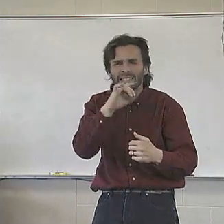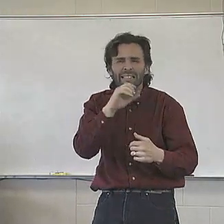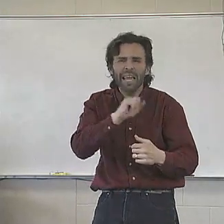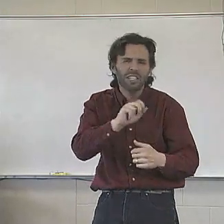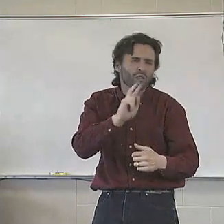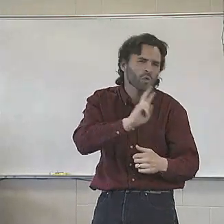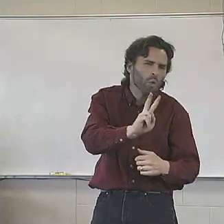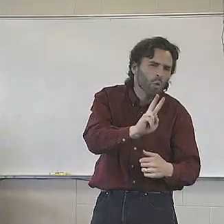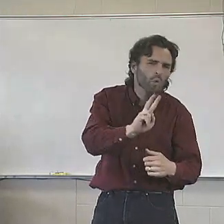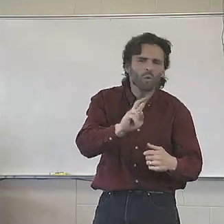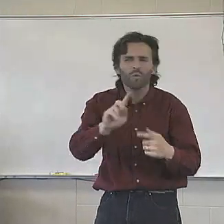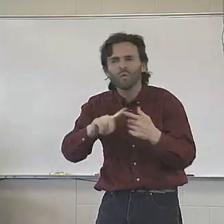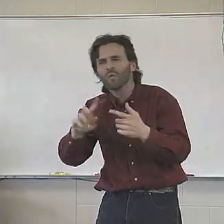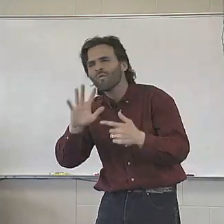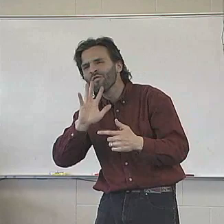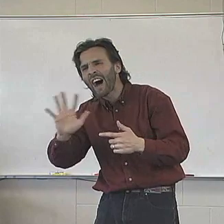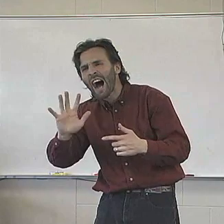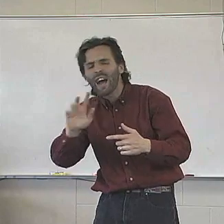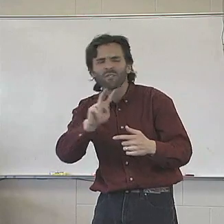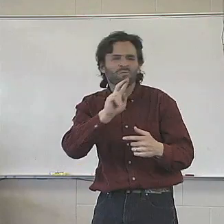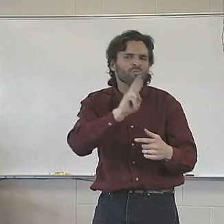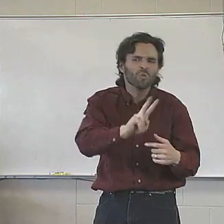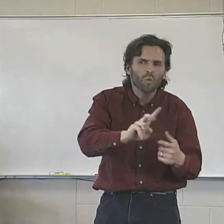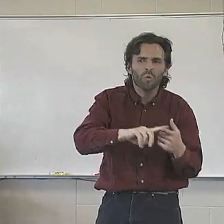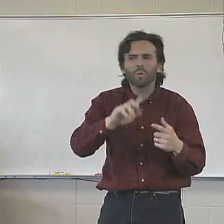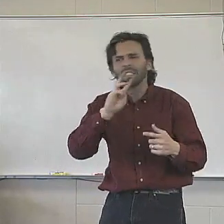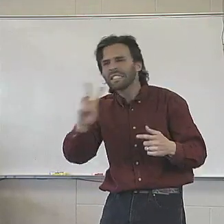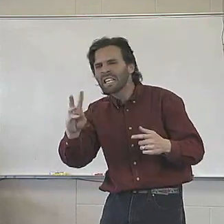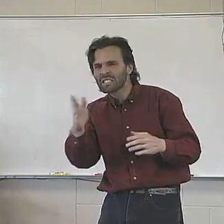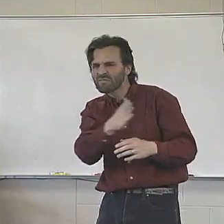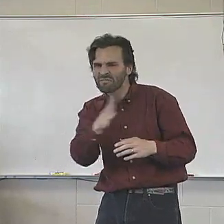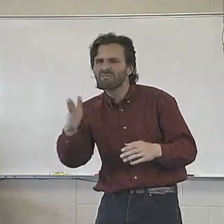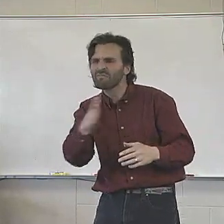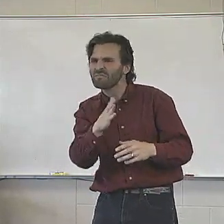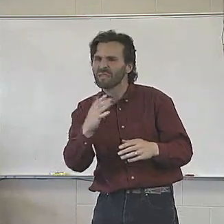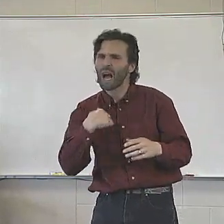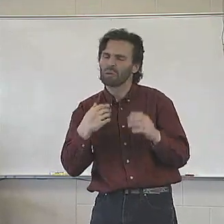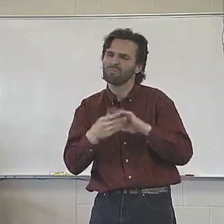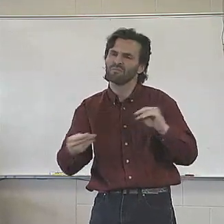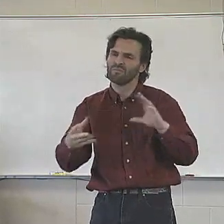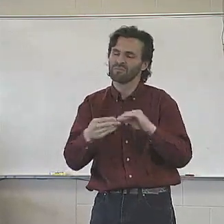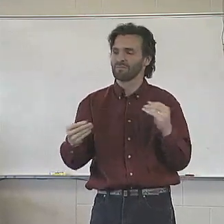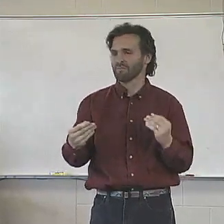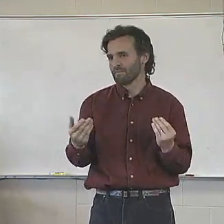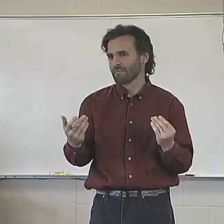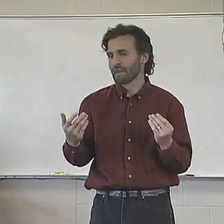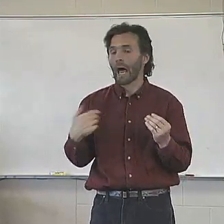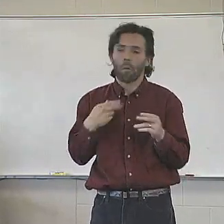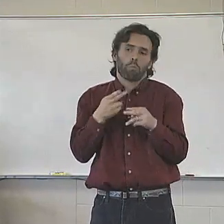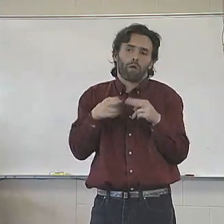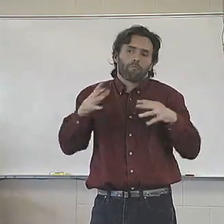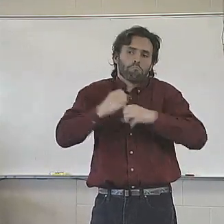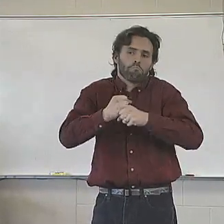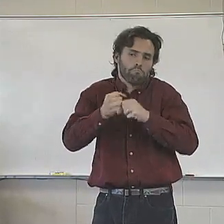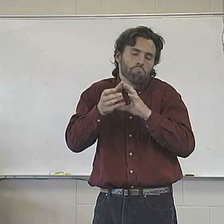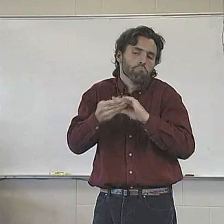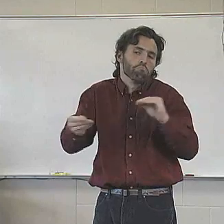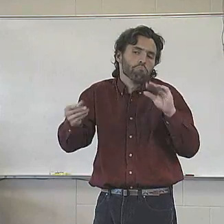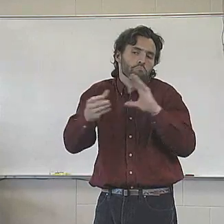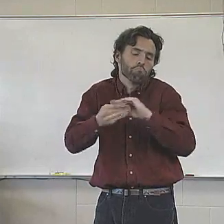5 or 2 to 6 years of age. And I'll just sort of very briefly tell you parts of that story